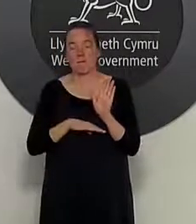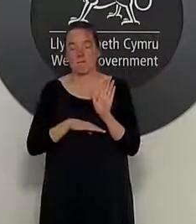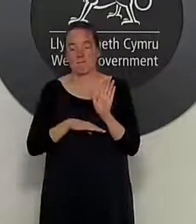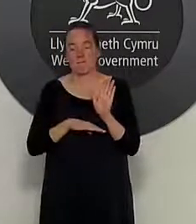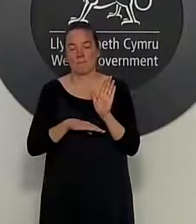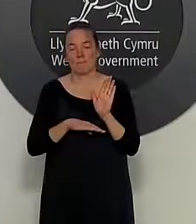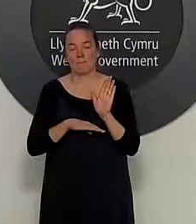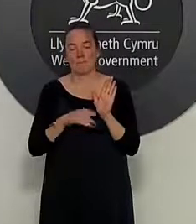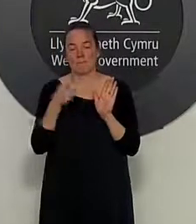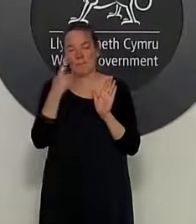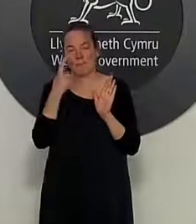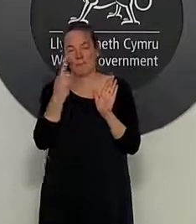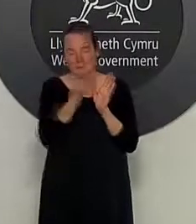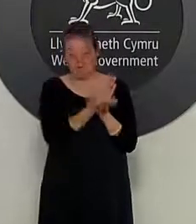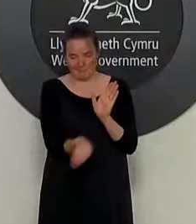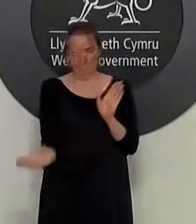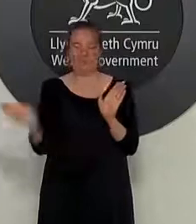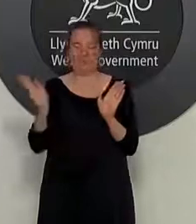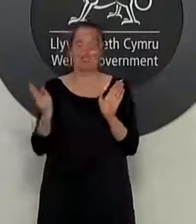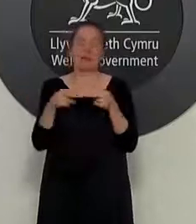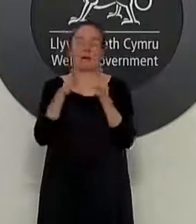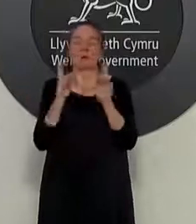the housing crisis more broadly